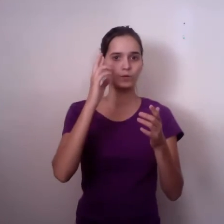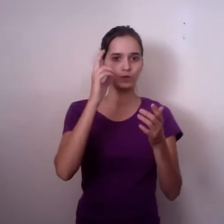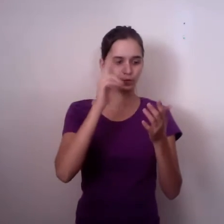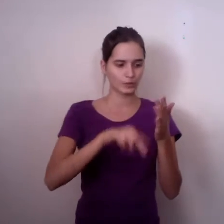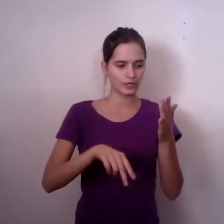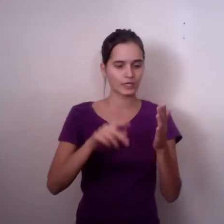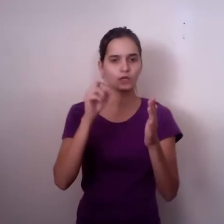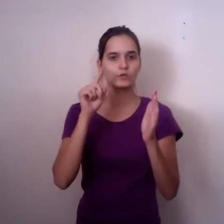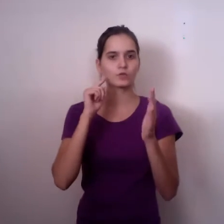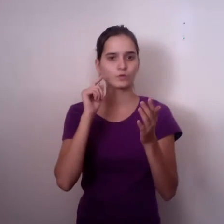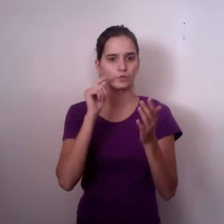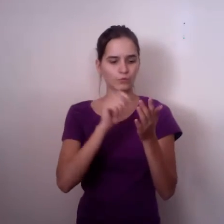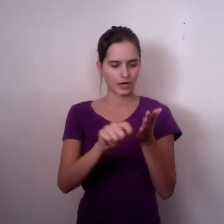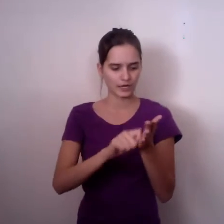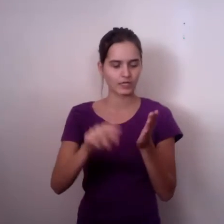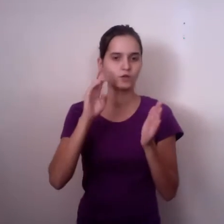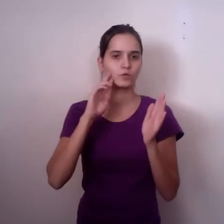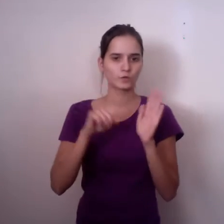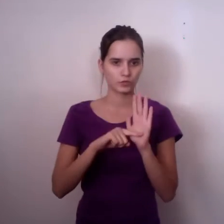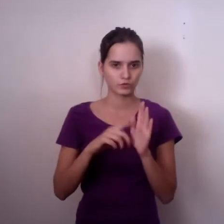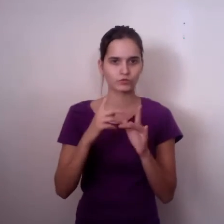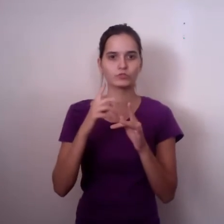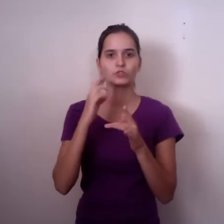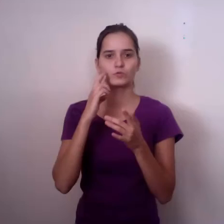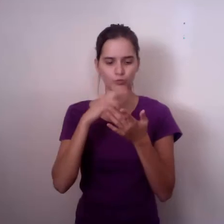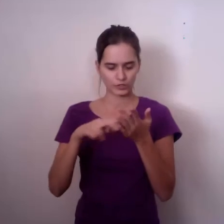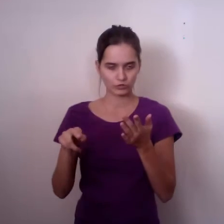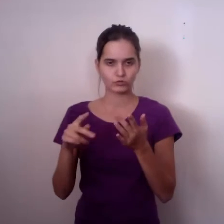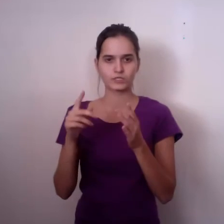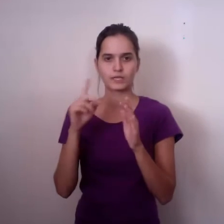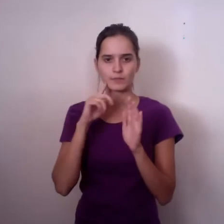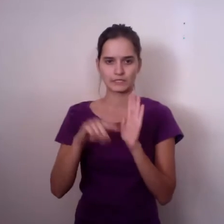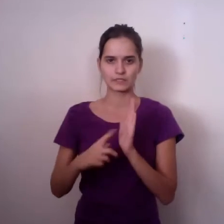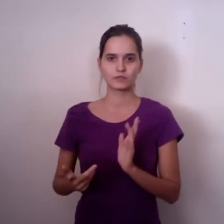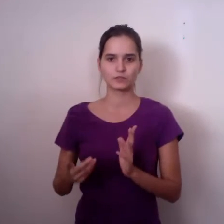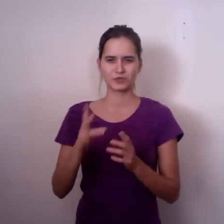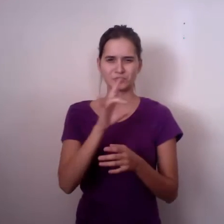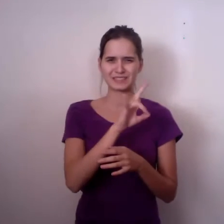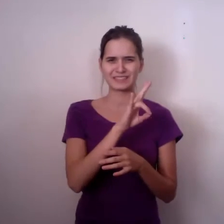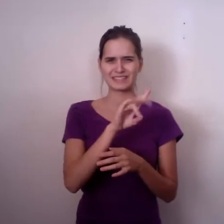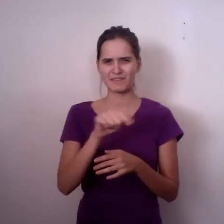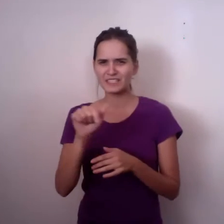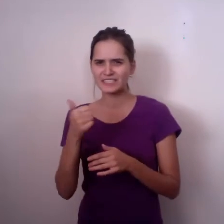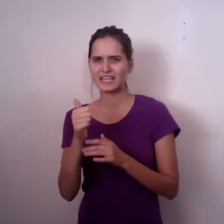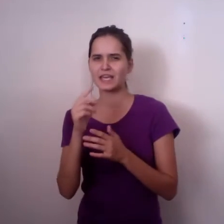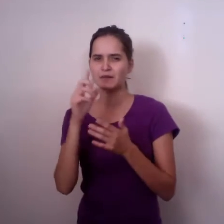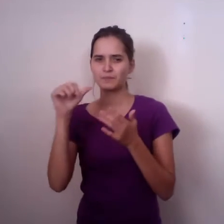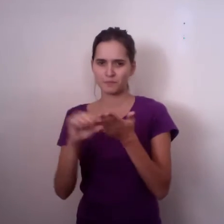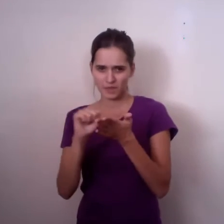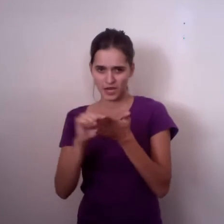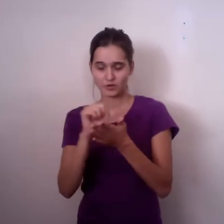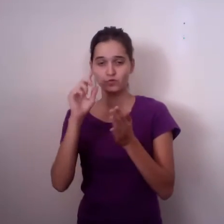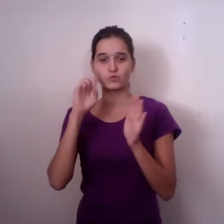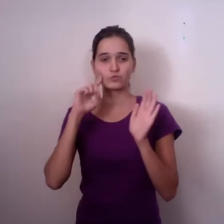in a short research paper, about a 7 to 10 page research paper. And doing that paper, they learned